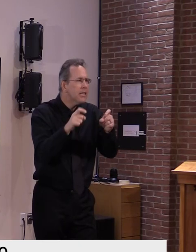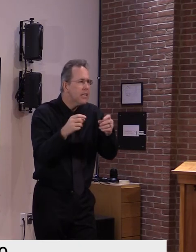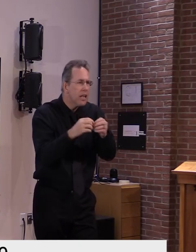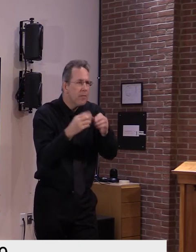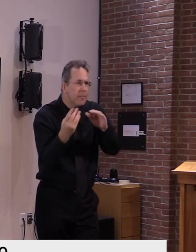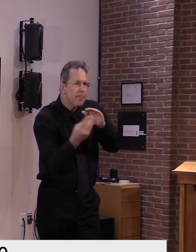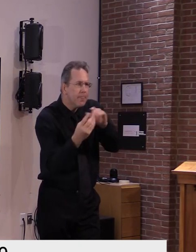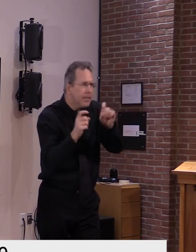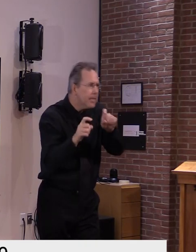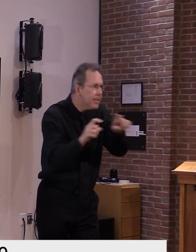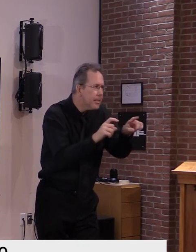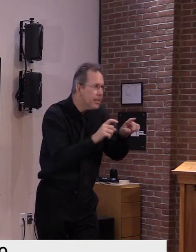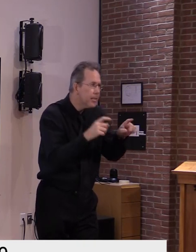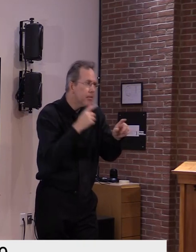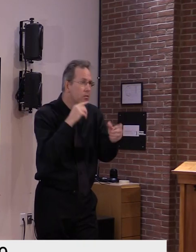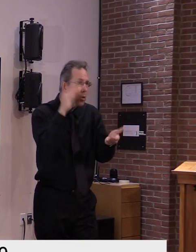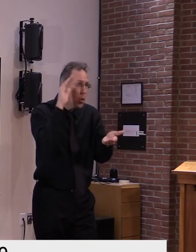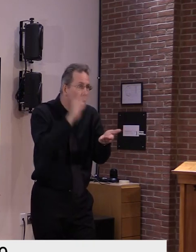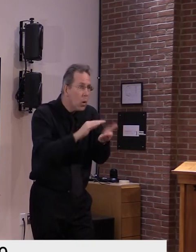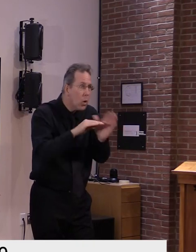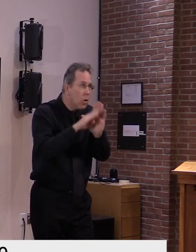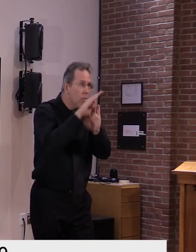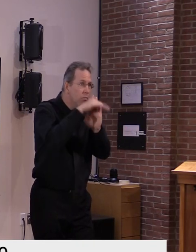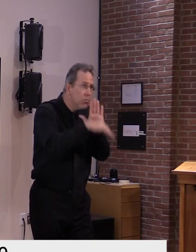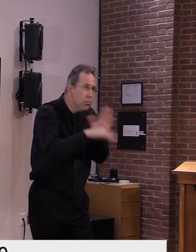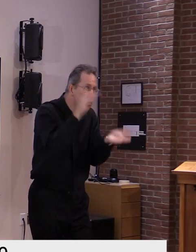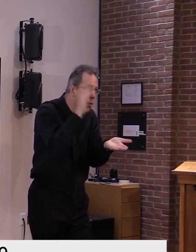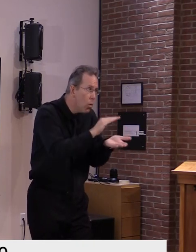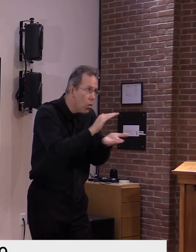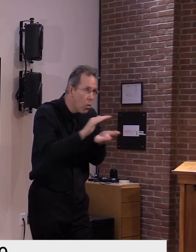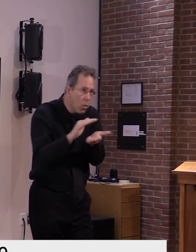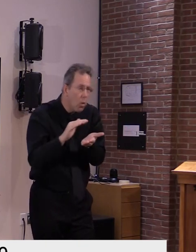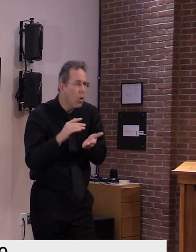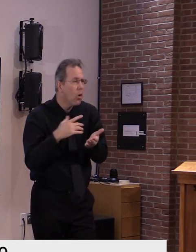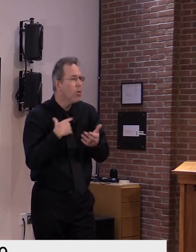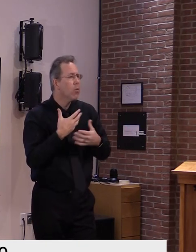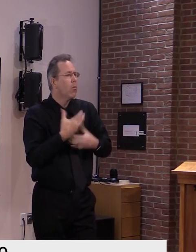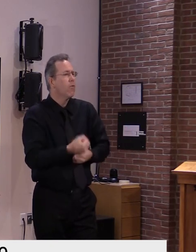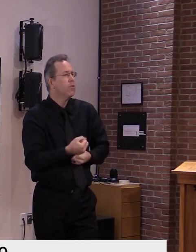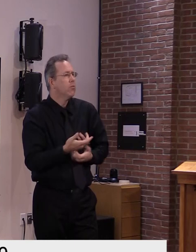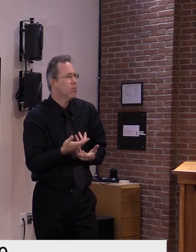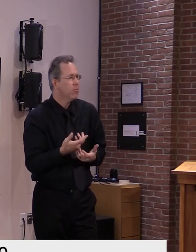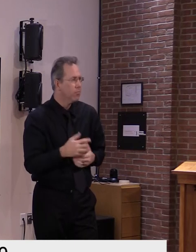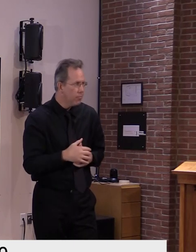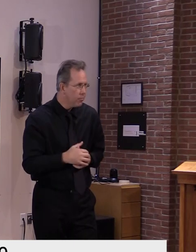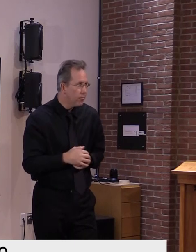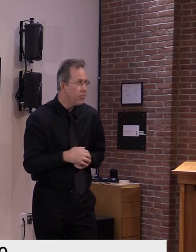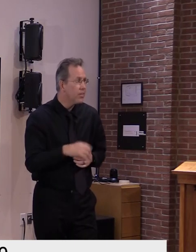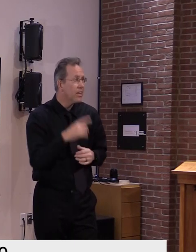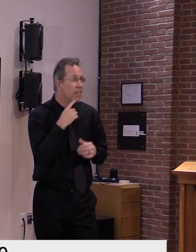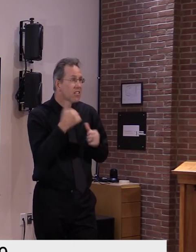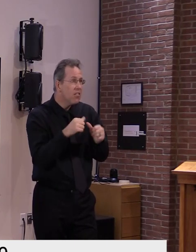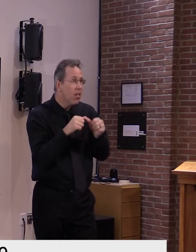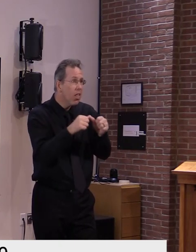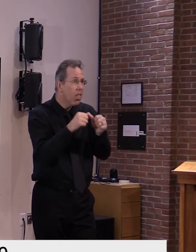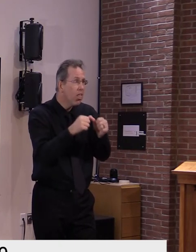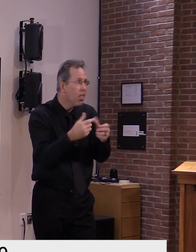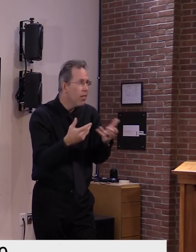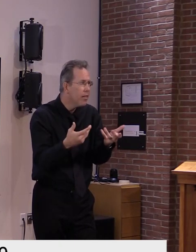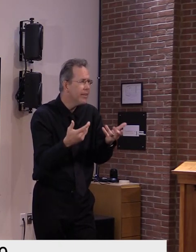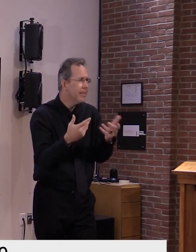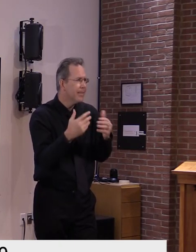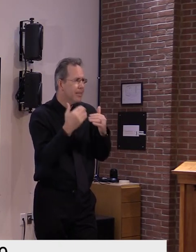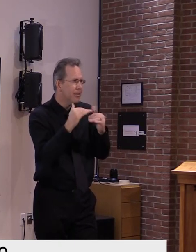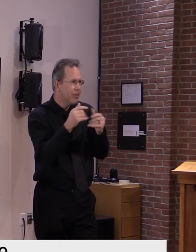best. And if we can continue as we're going and even better and suppress the level of virus in